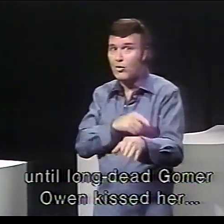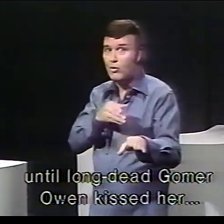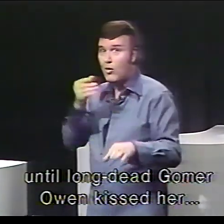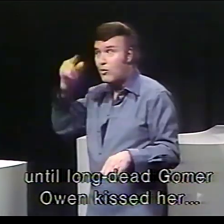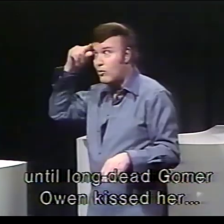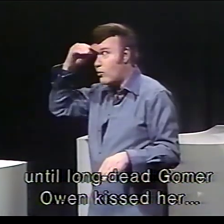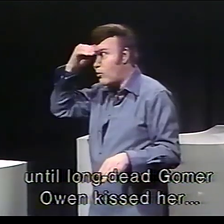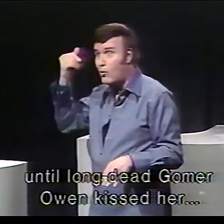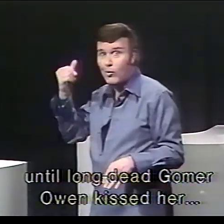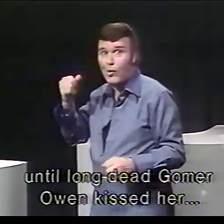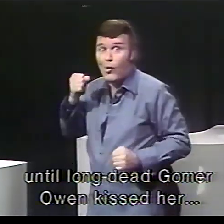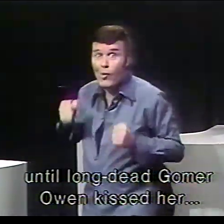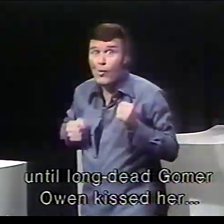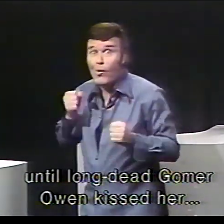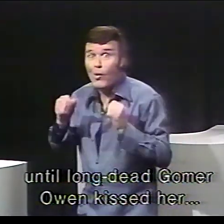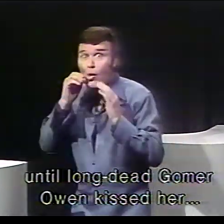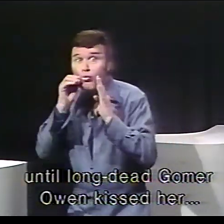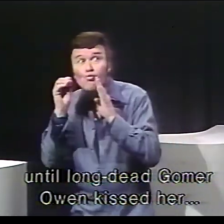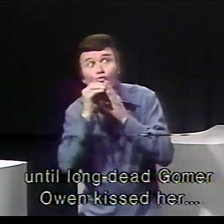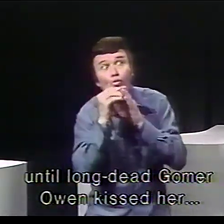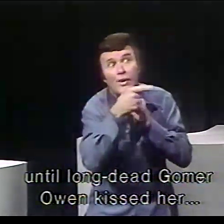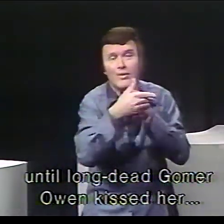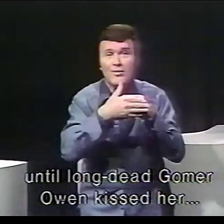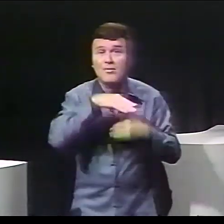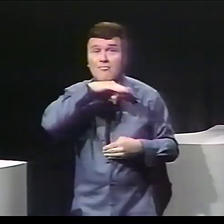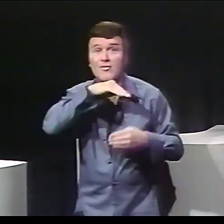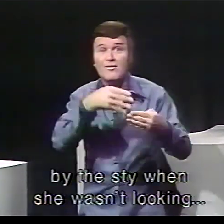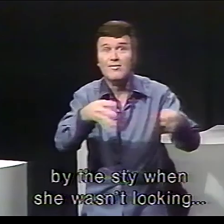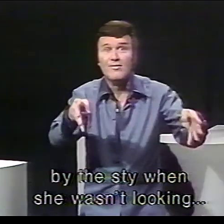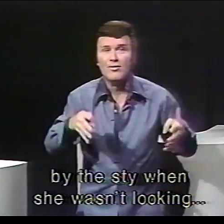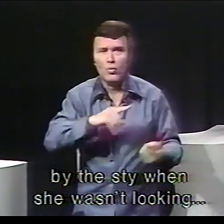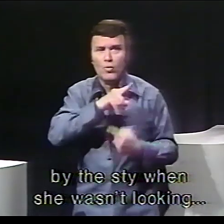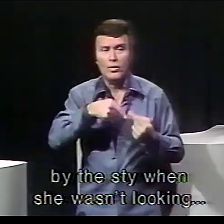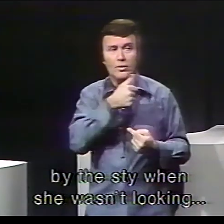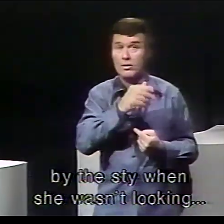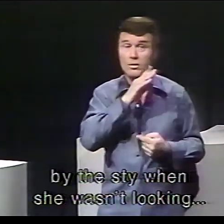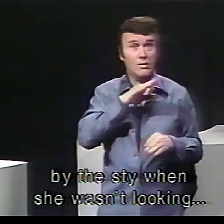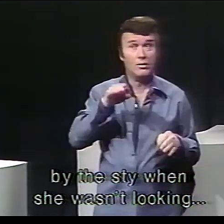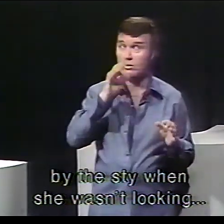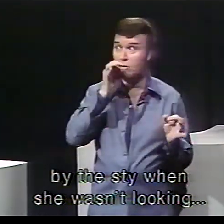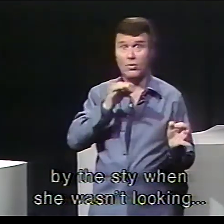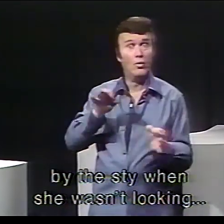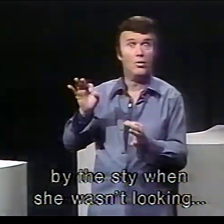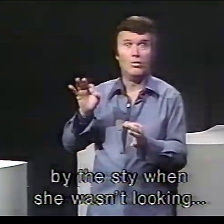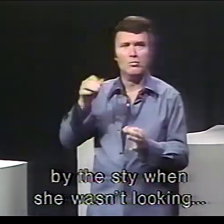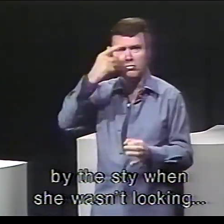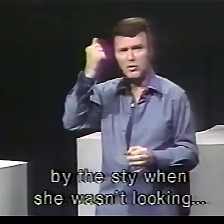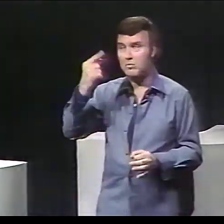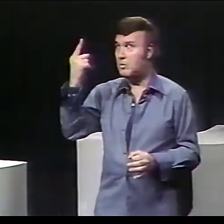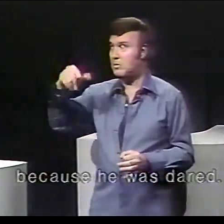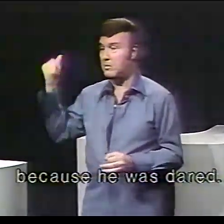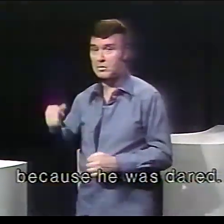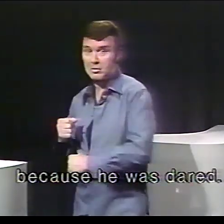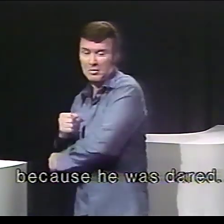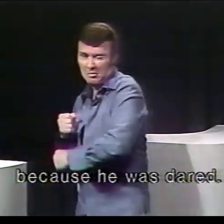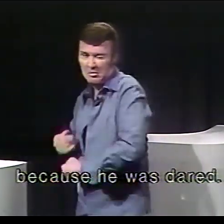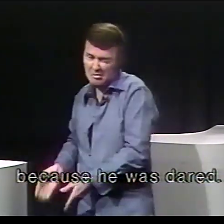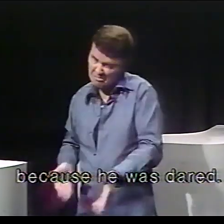until long-dead Gomer Owen kissed her by the sty when she wasn't looking, because he